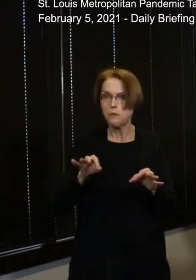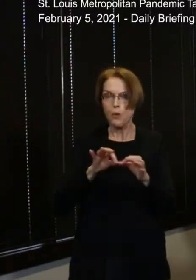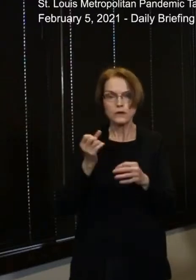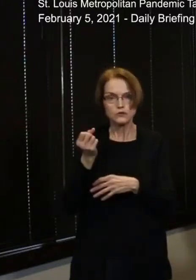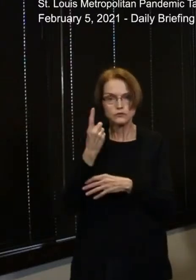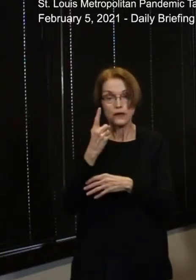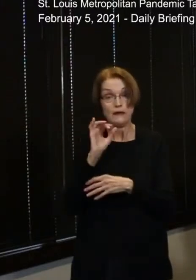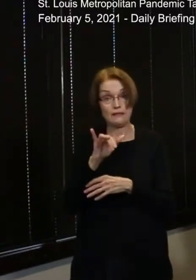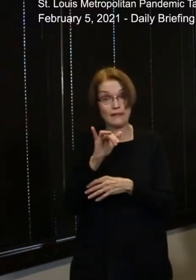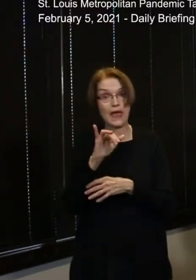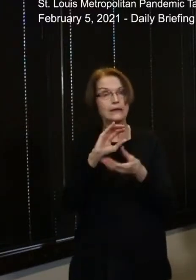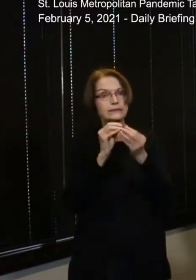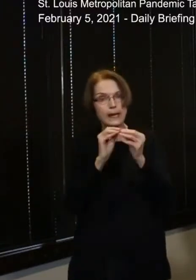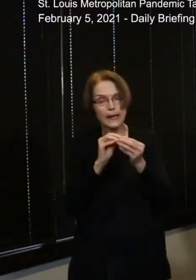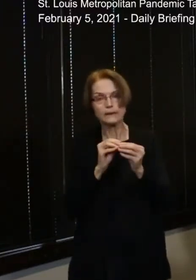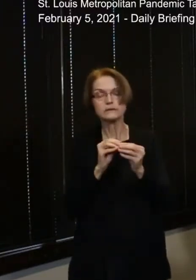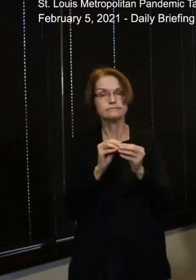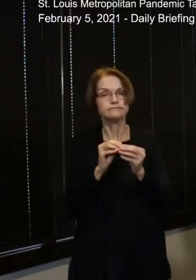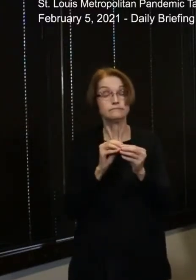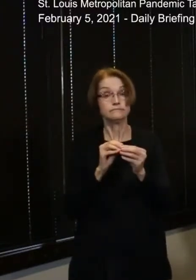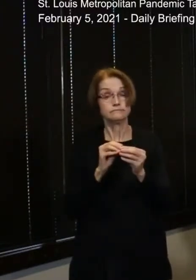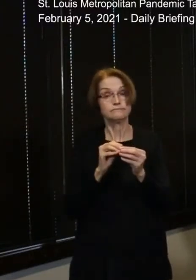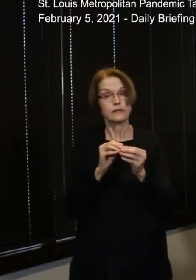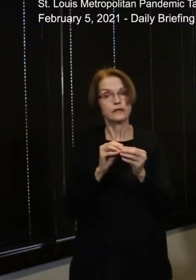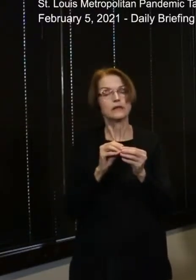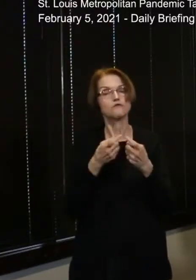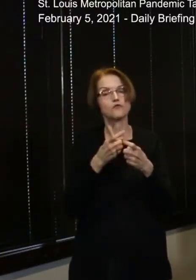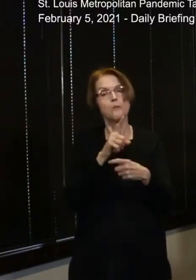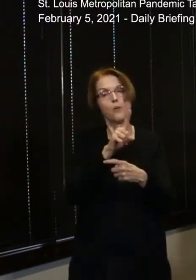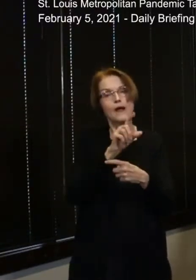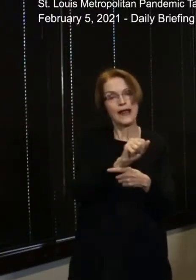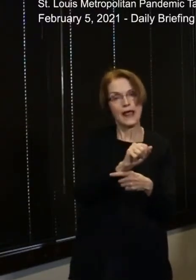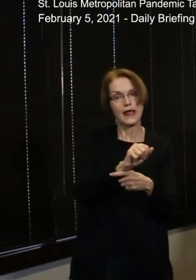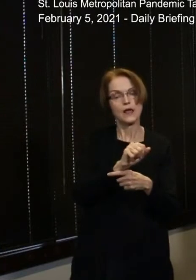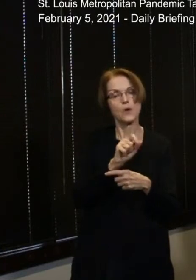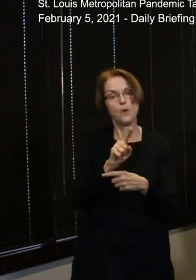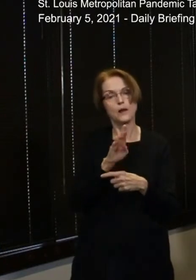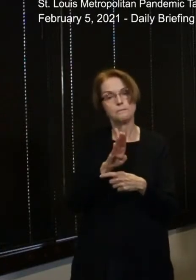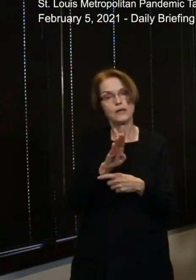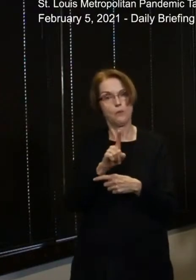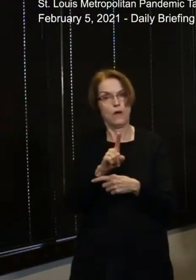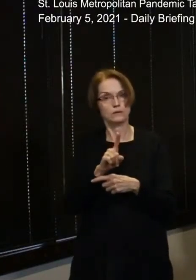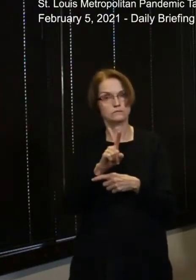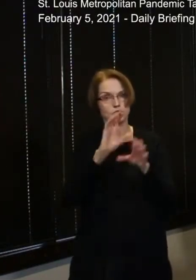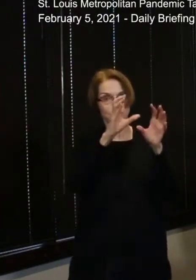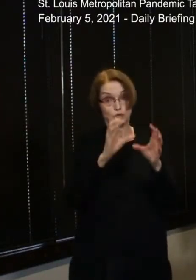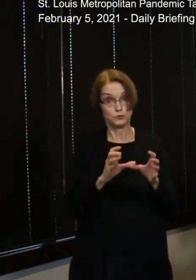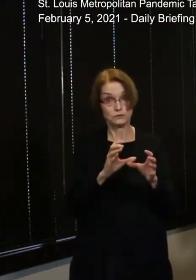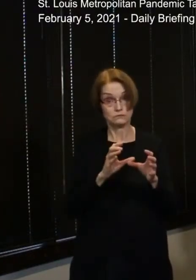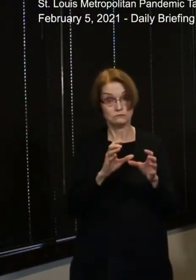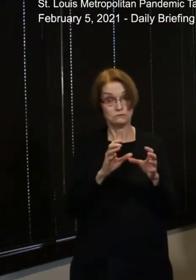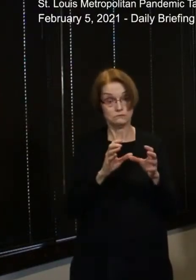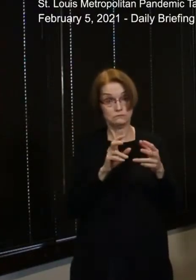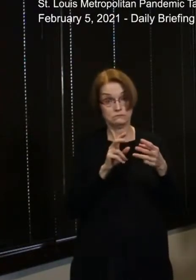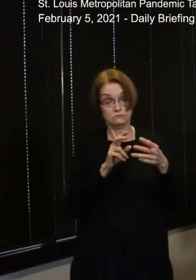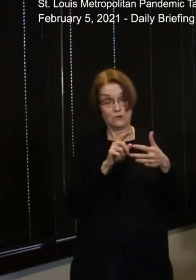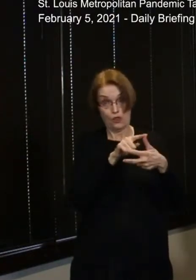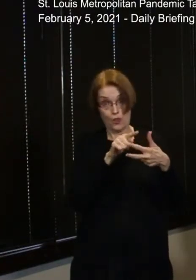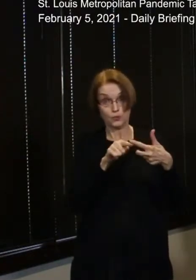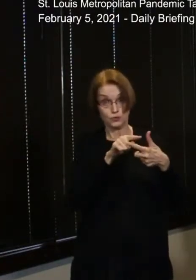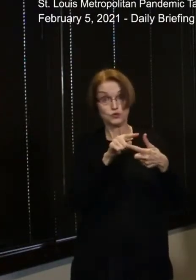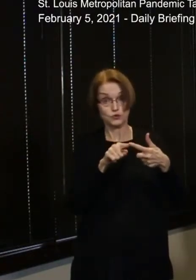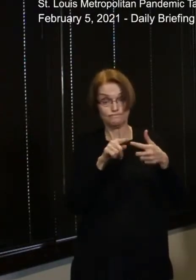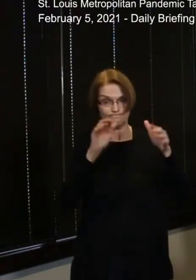majority of this data reflects that 1A and that 1B1 population, because remember, that was the